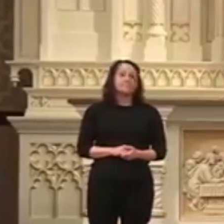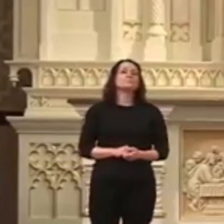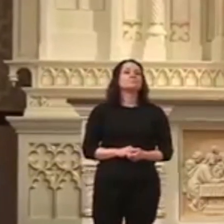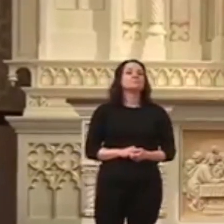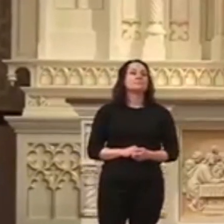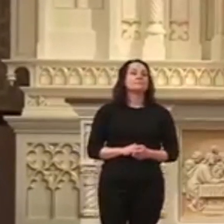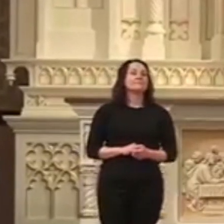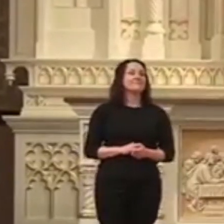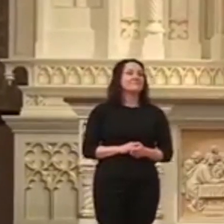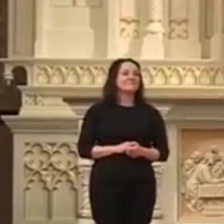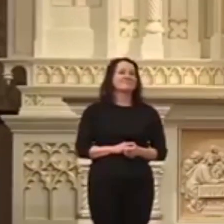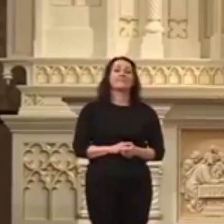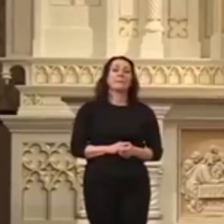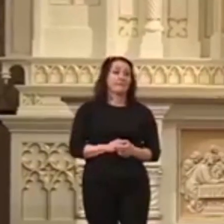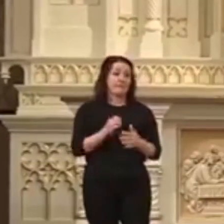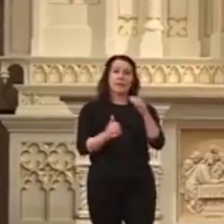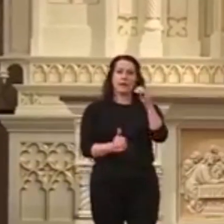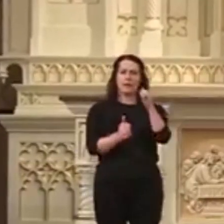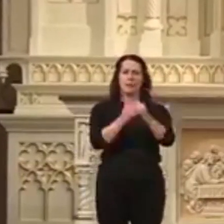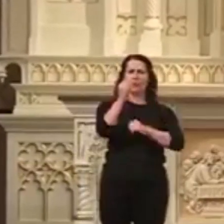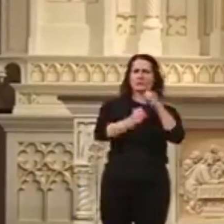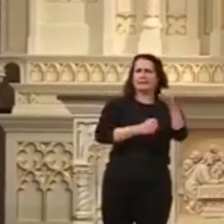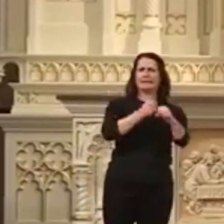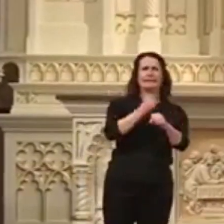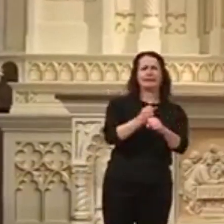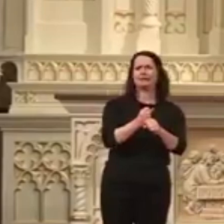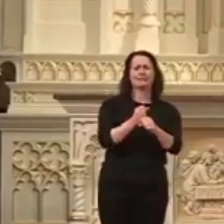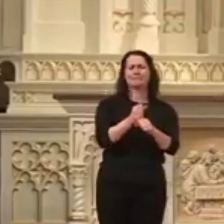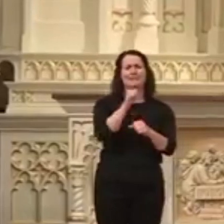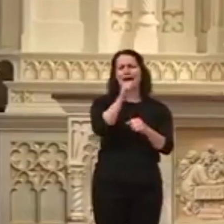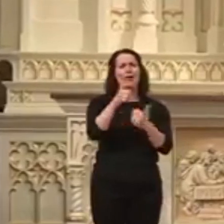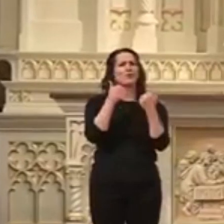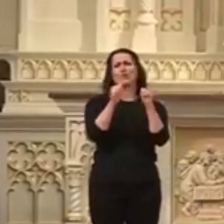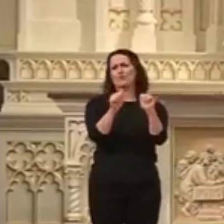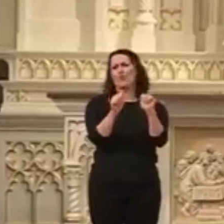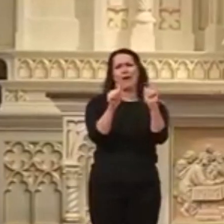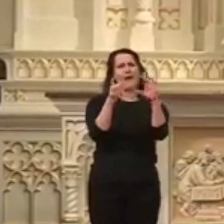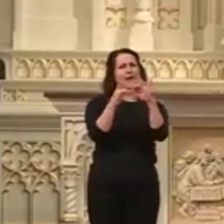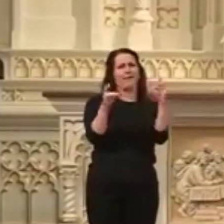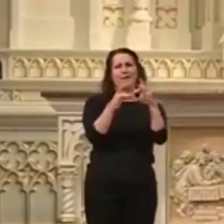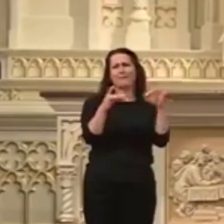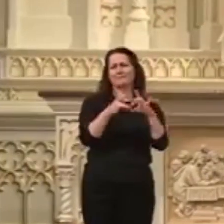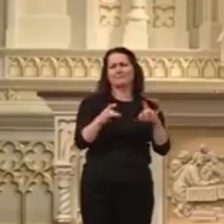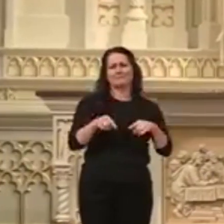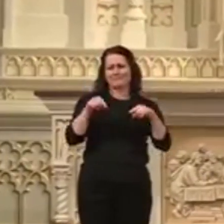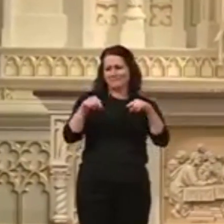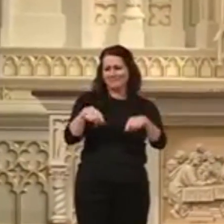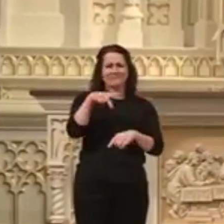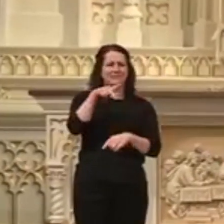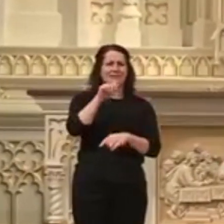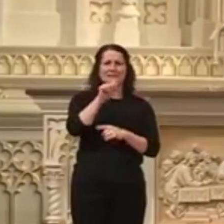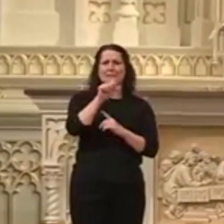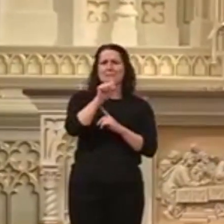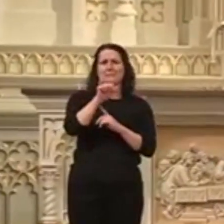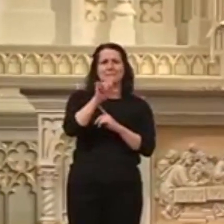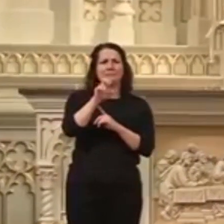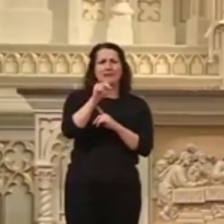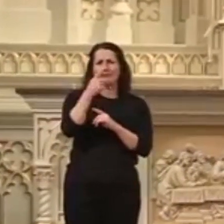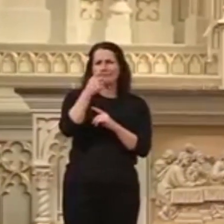Most years I don't try to break open the Passion. I think it speaks for